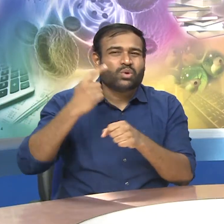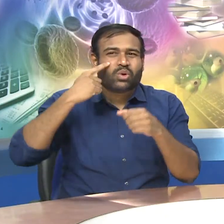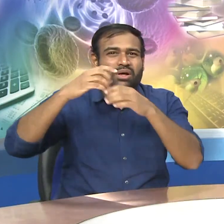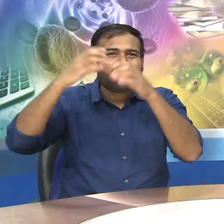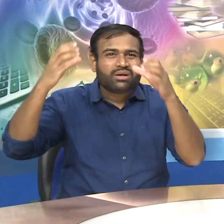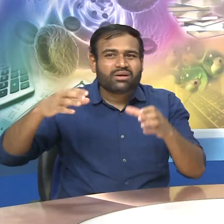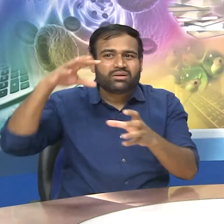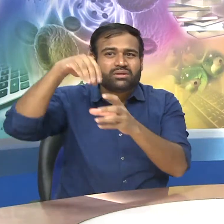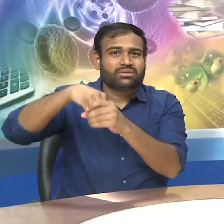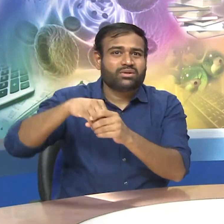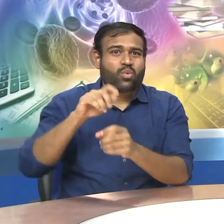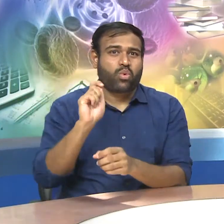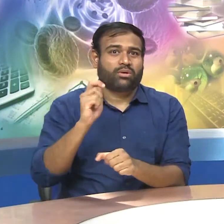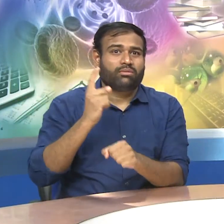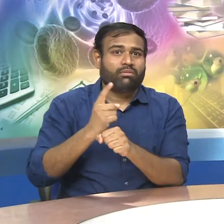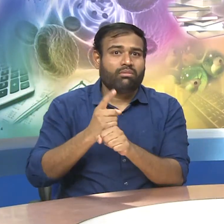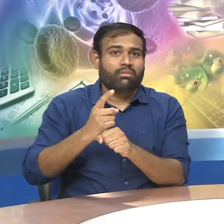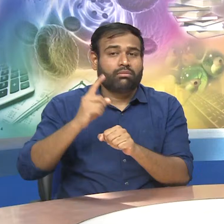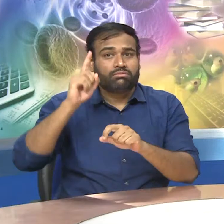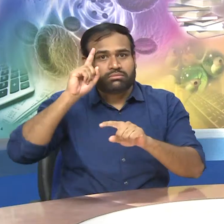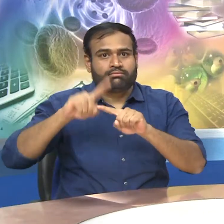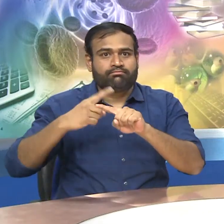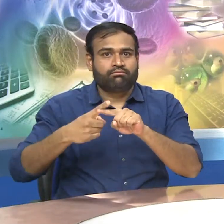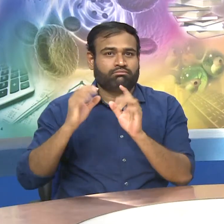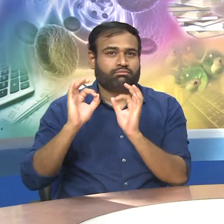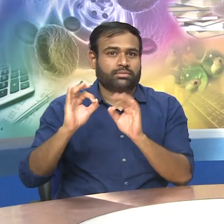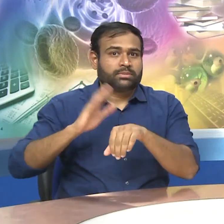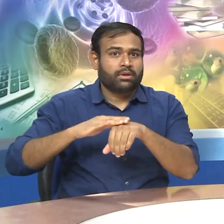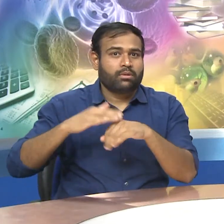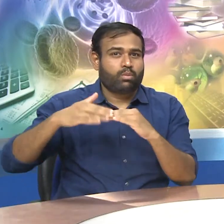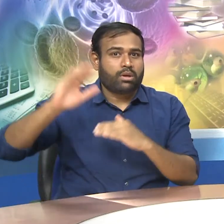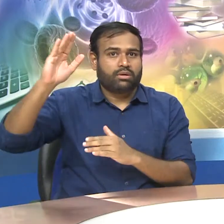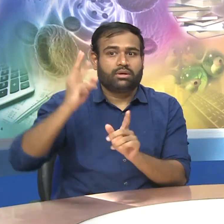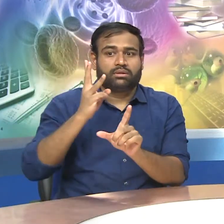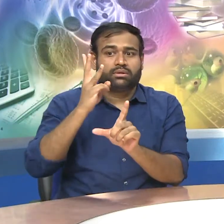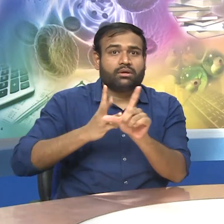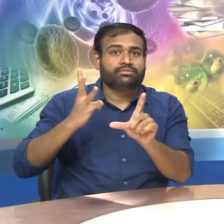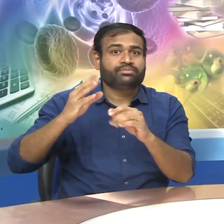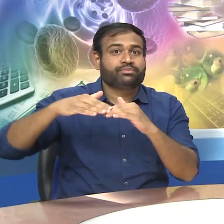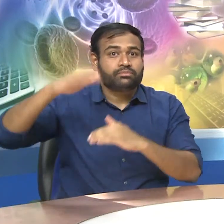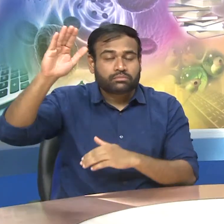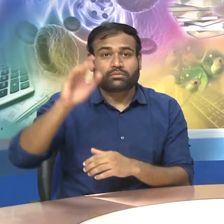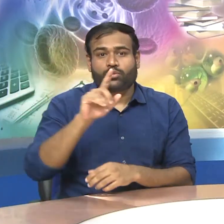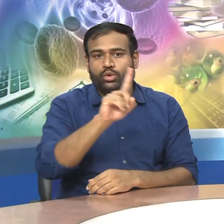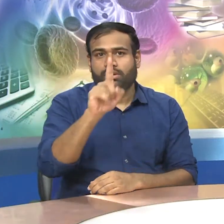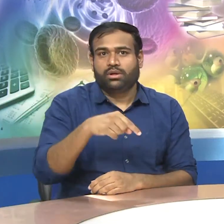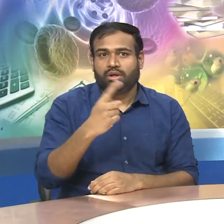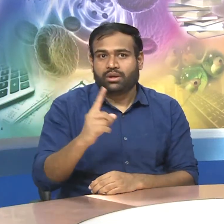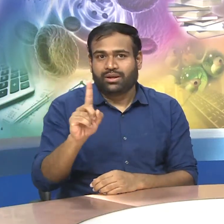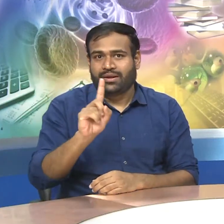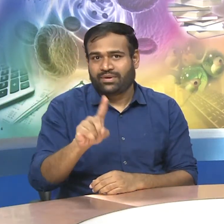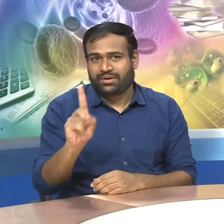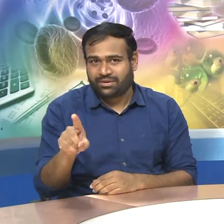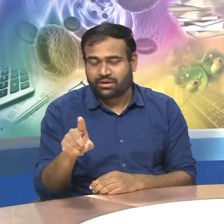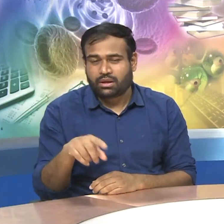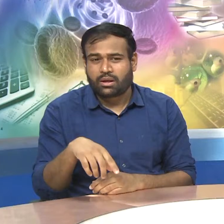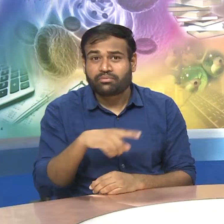electorate consisting of teachers of educational institutions within the state